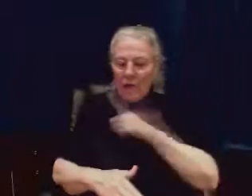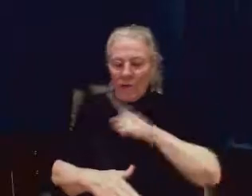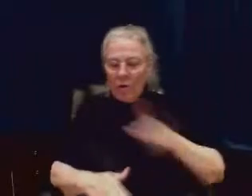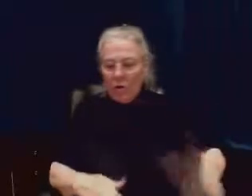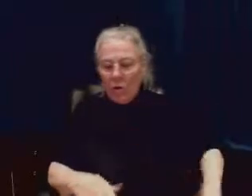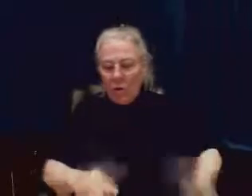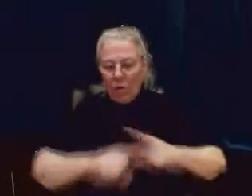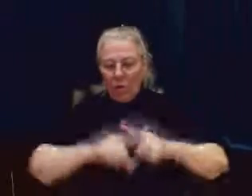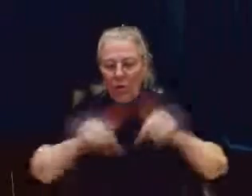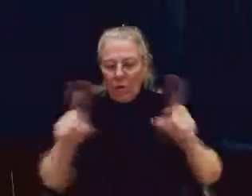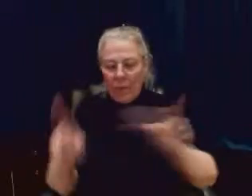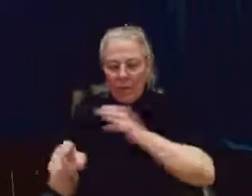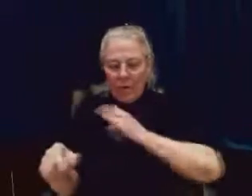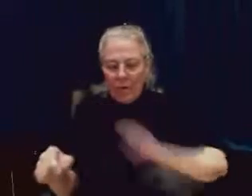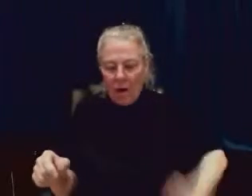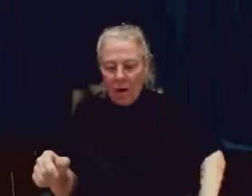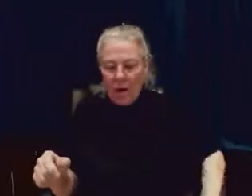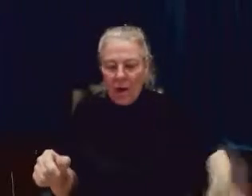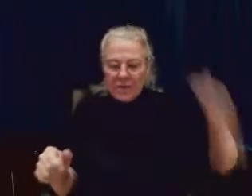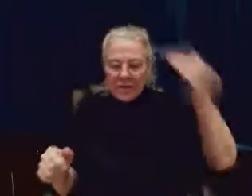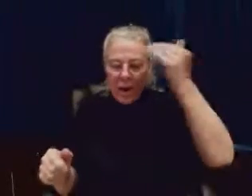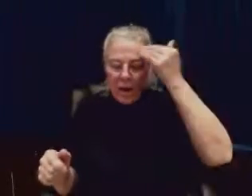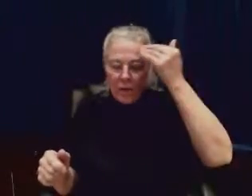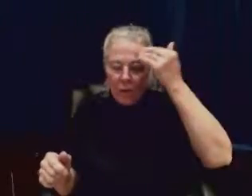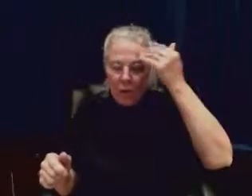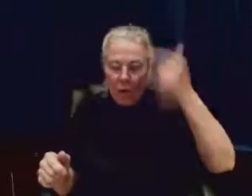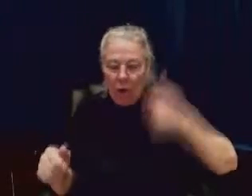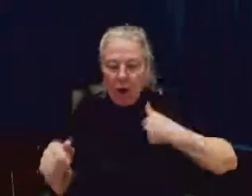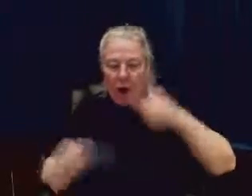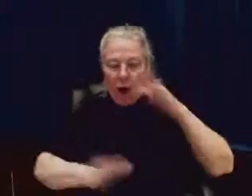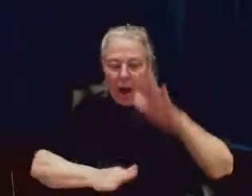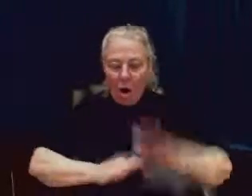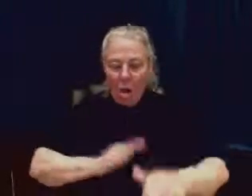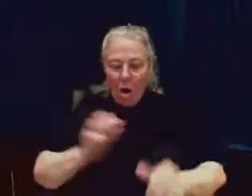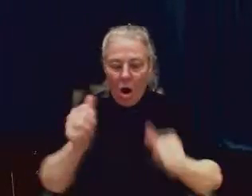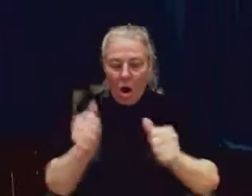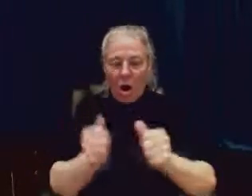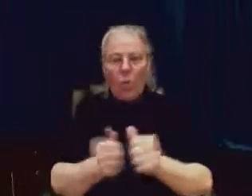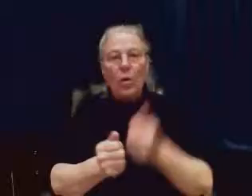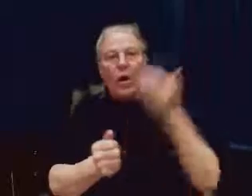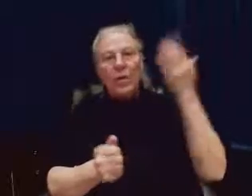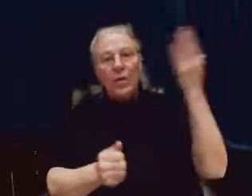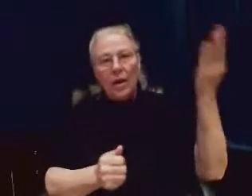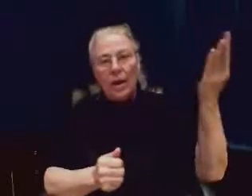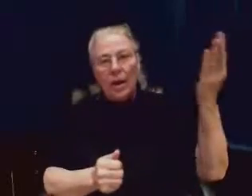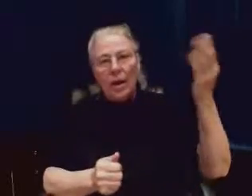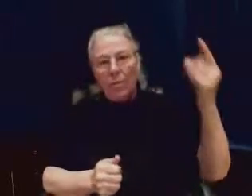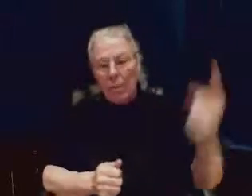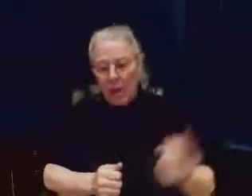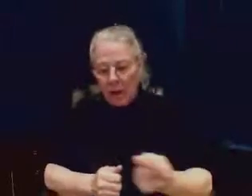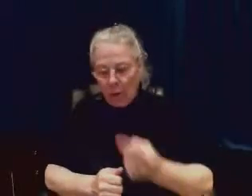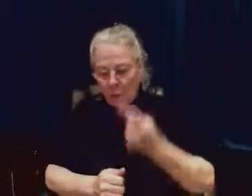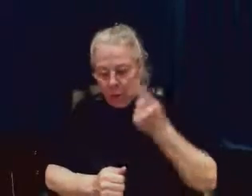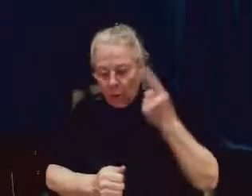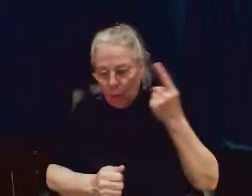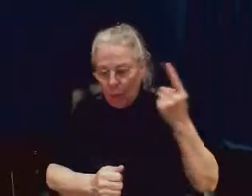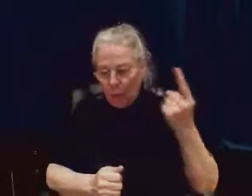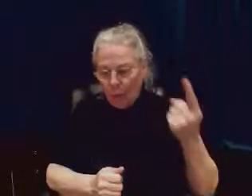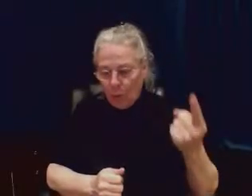other Lord but Christ I know. I walk with him